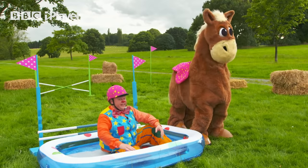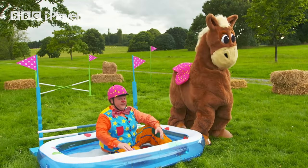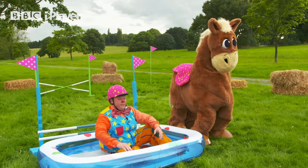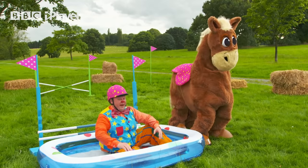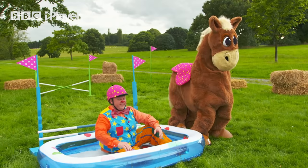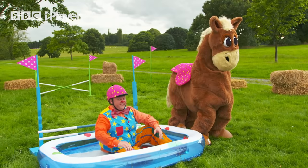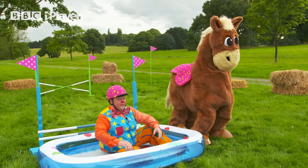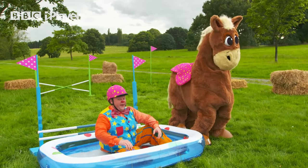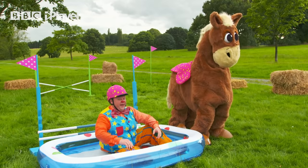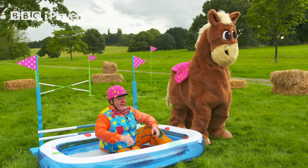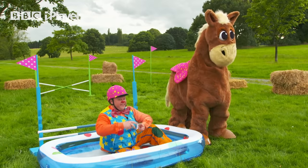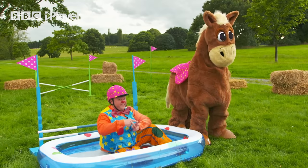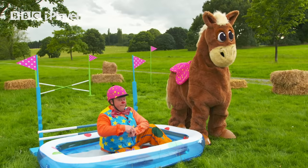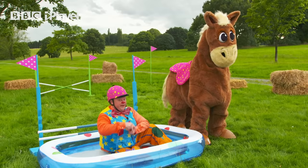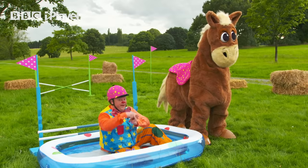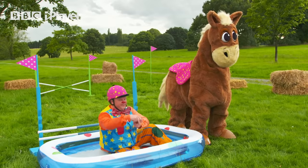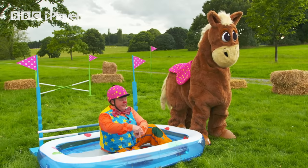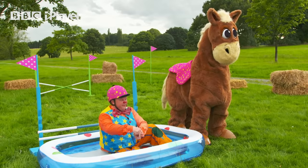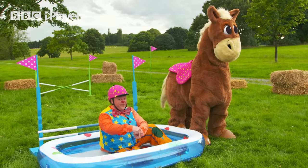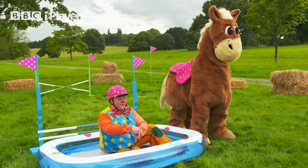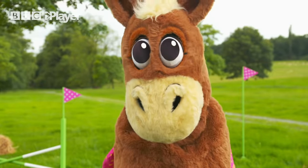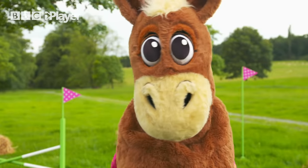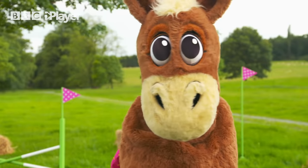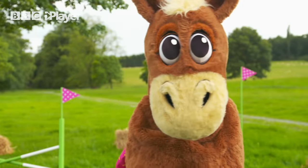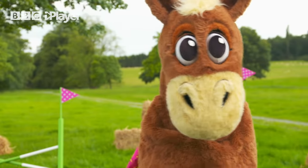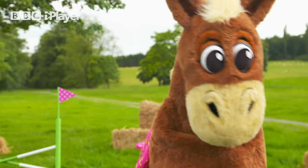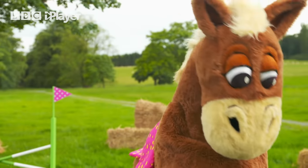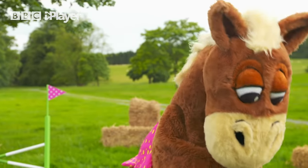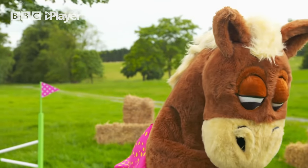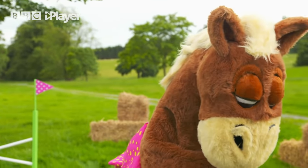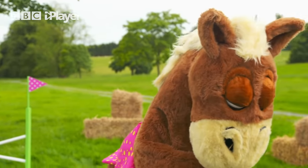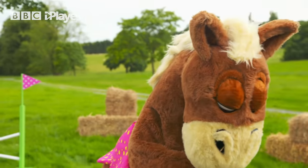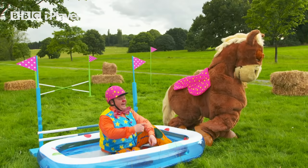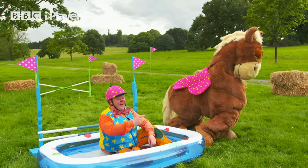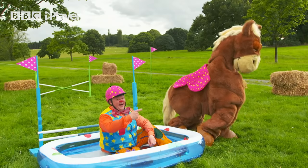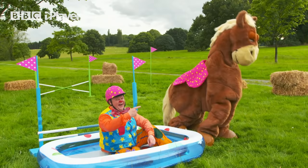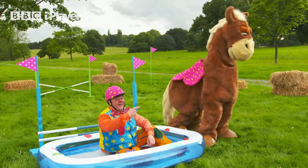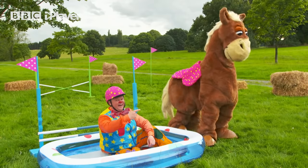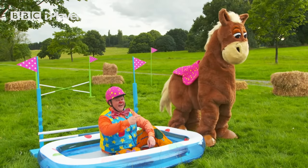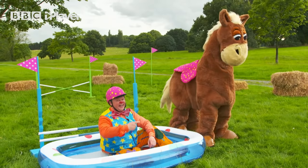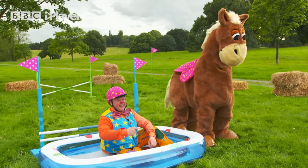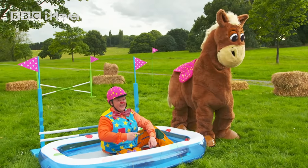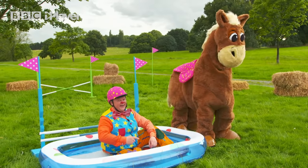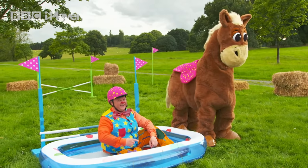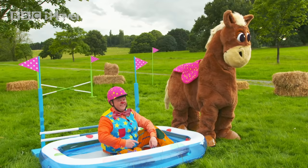you manage to uh jump over the water oh i thought as